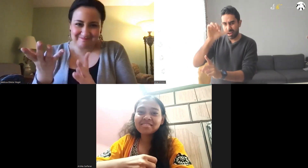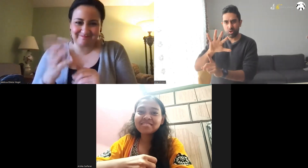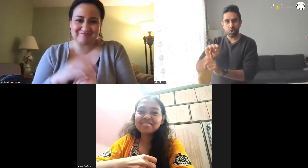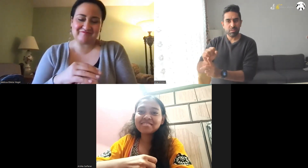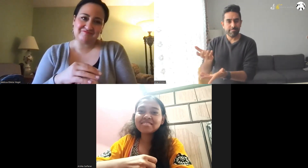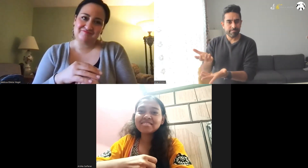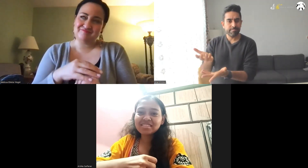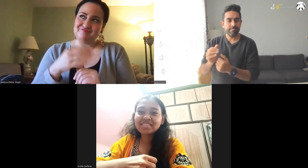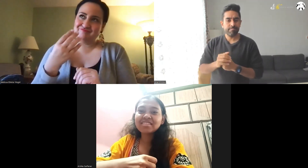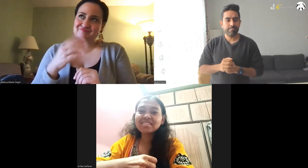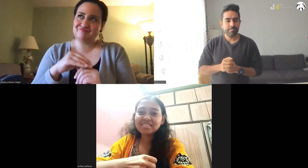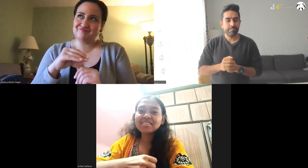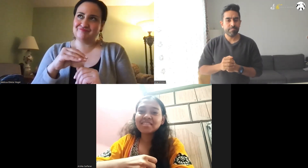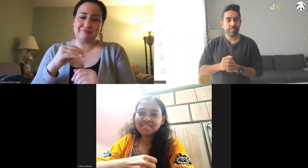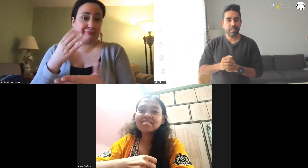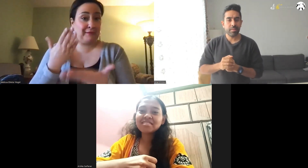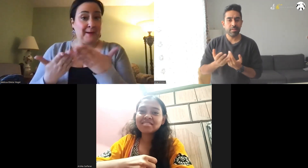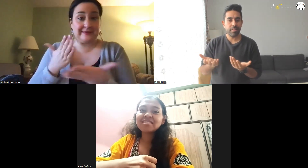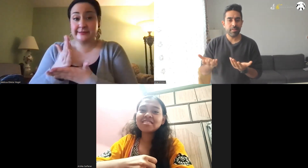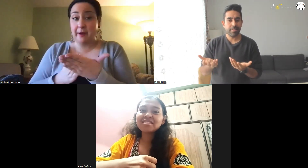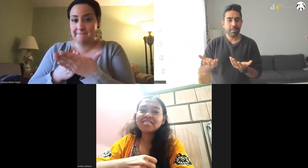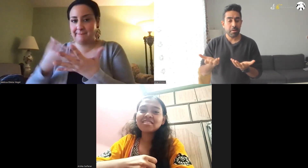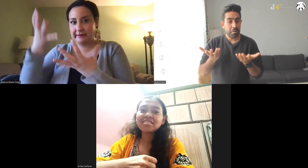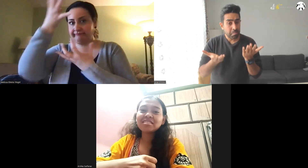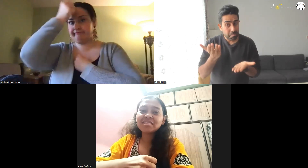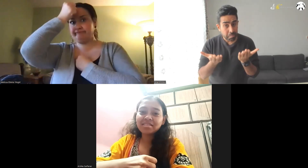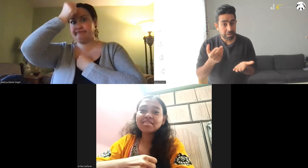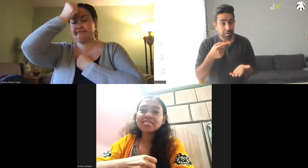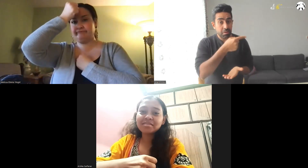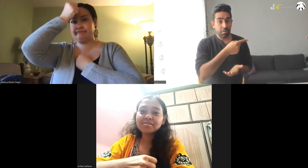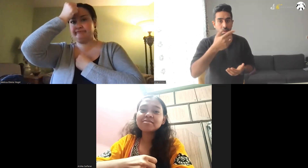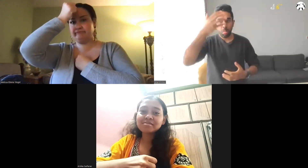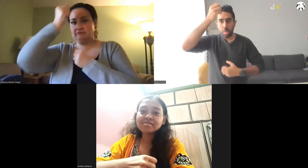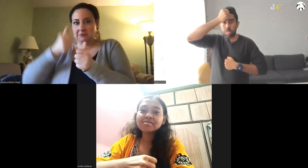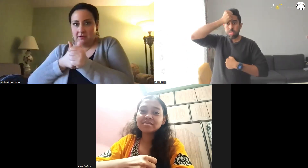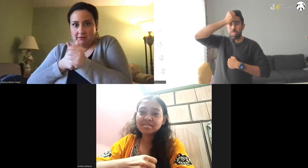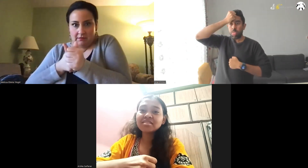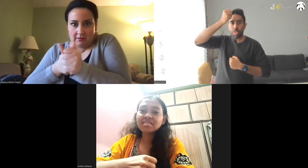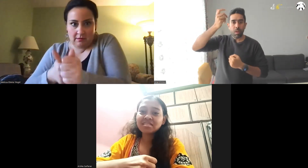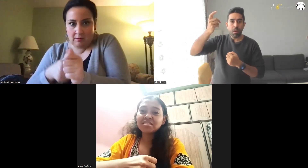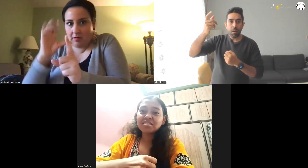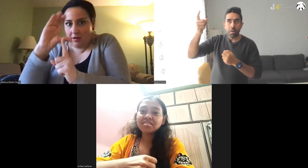See, it's about culture, what I can say more, but maybe